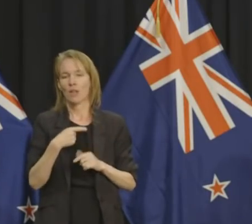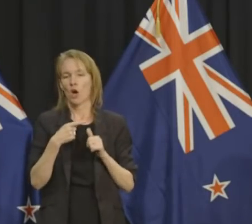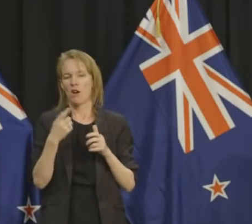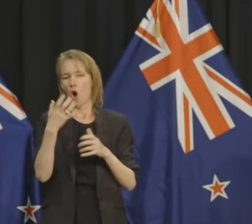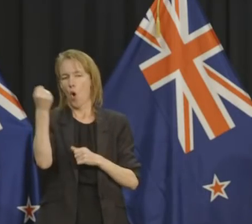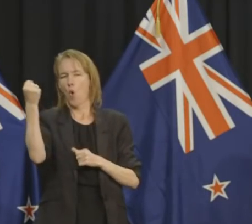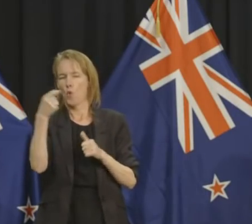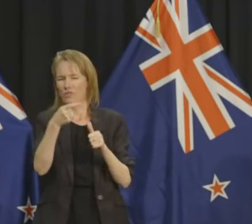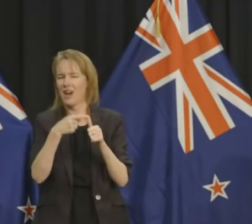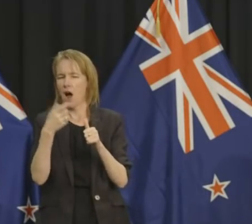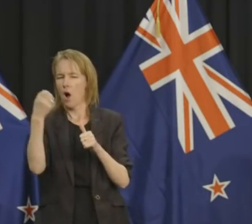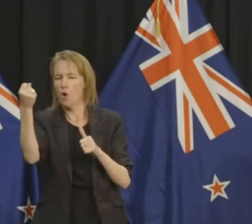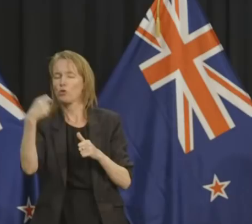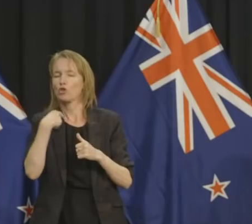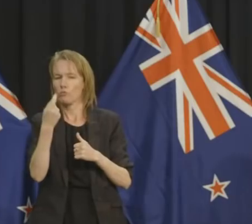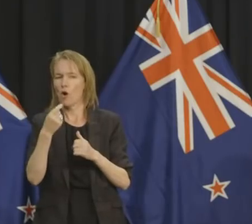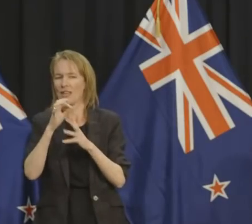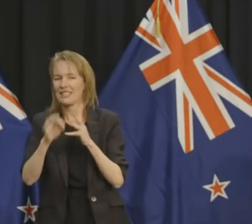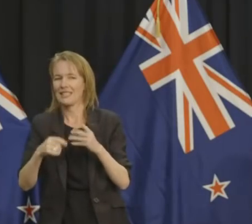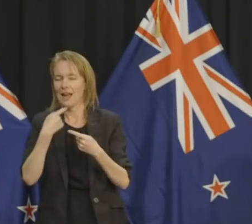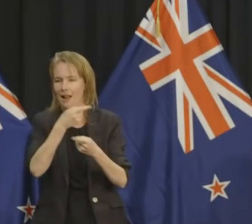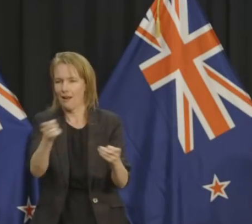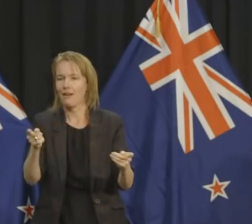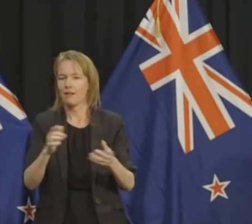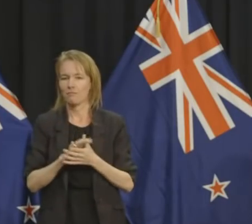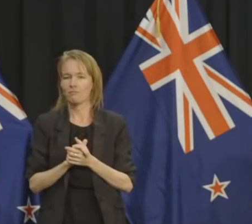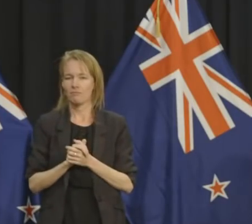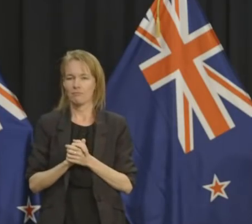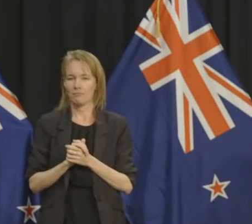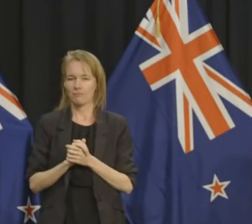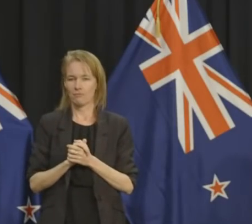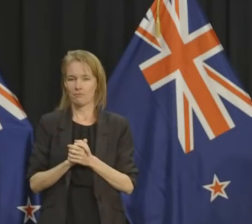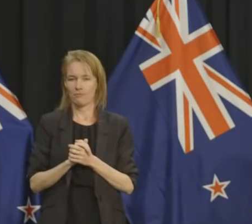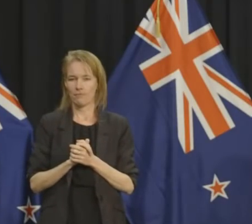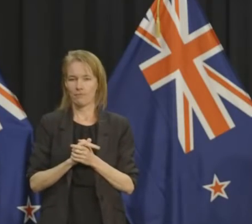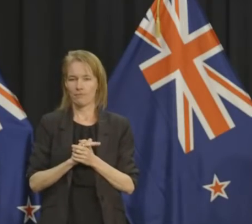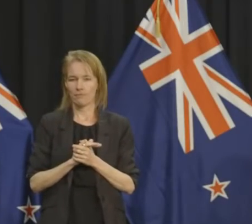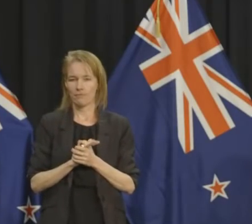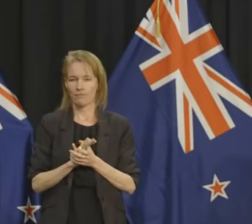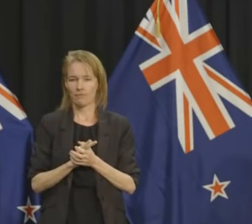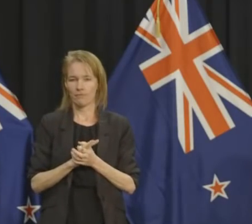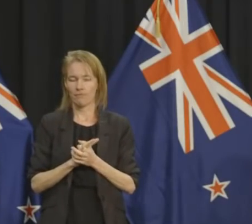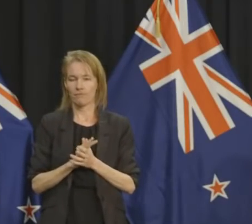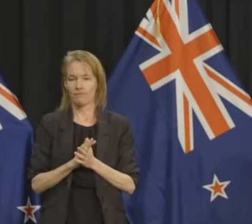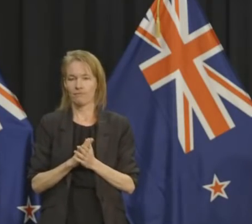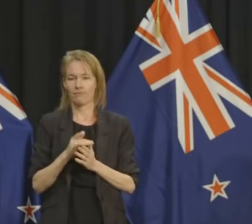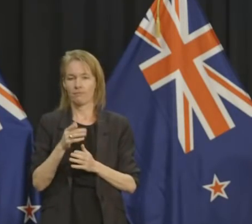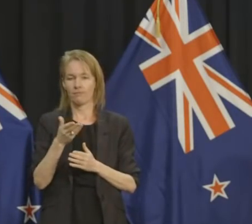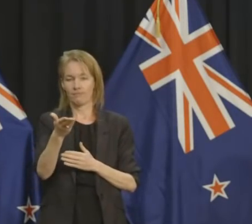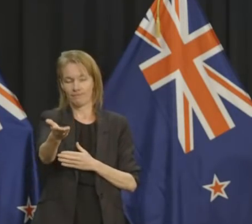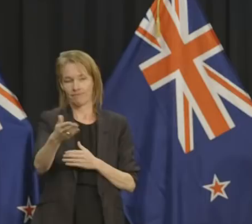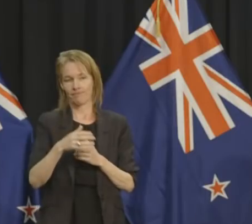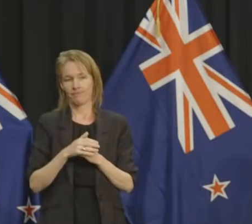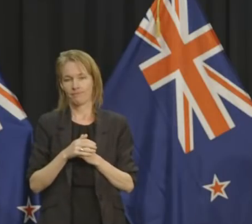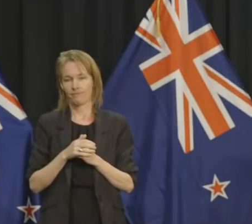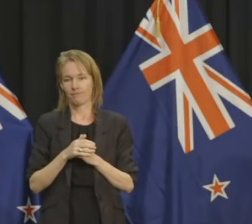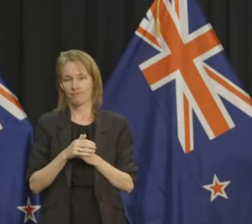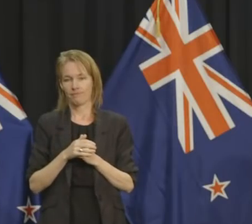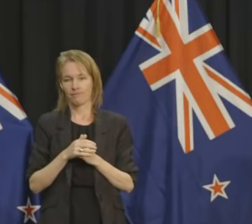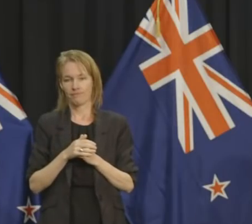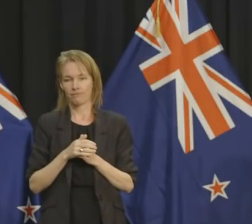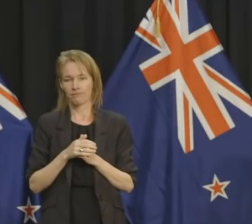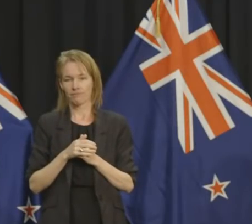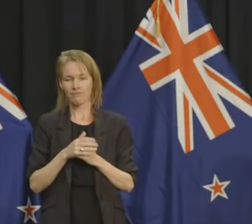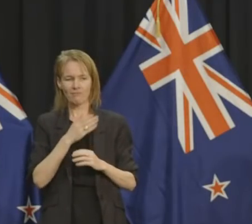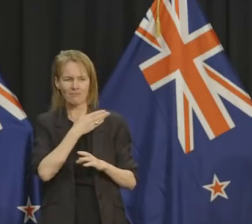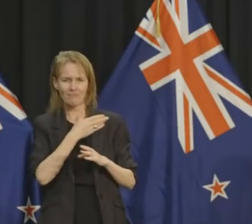dollars, multiple reviews. You've now had several different ministers looking at it, including one essential resignation over it. Are you worried that there's nothing you can do